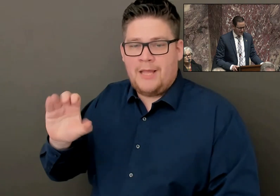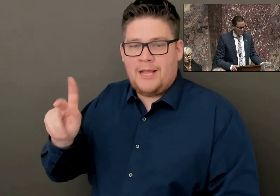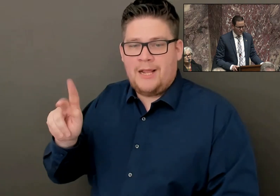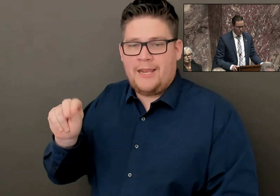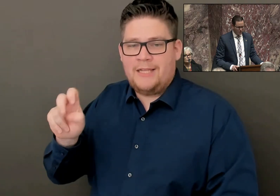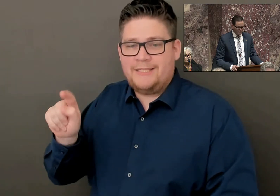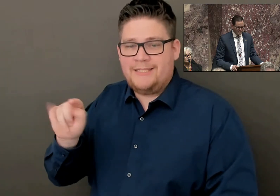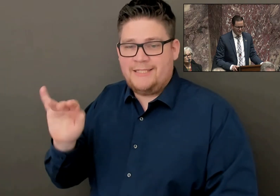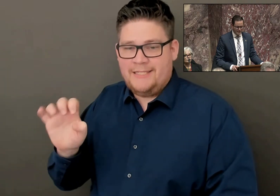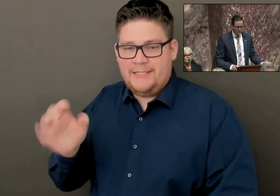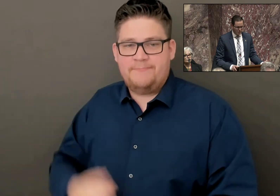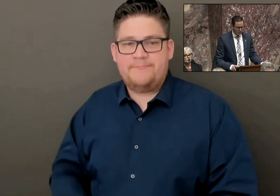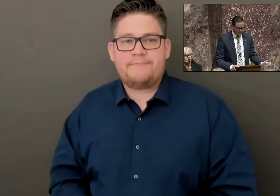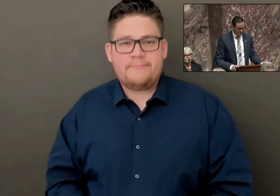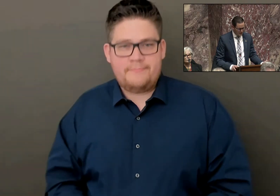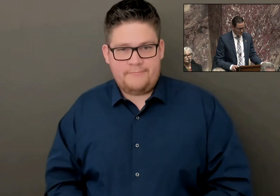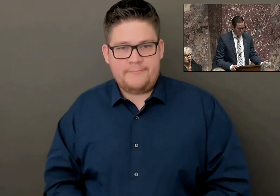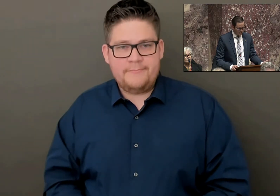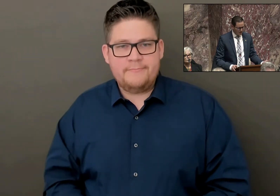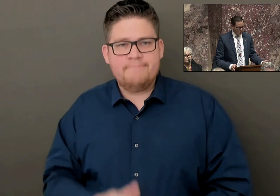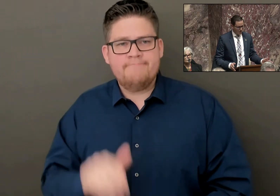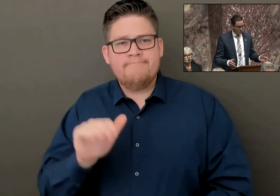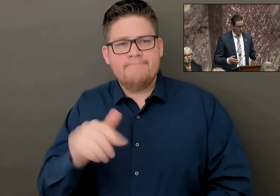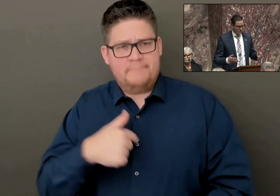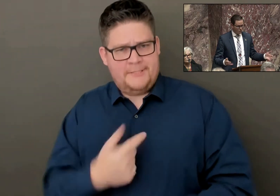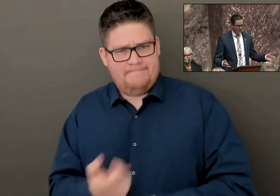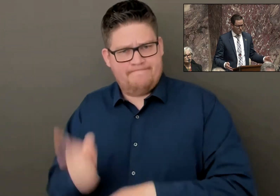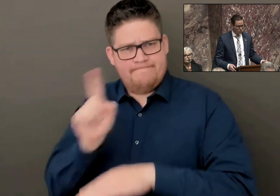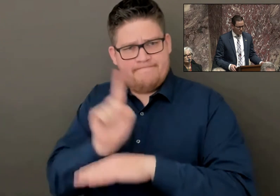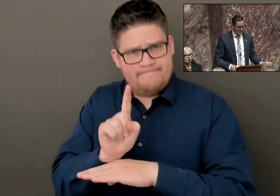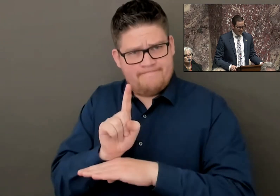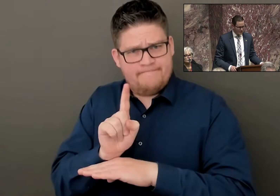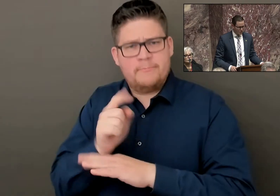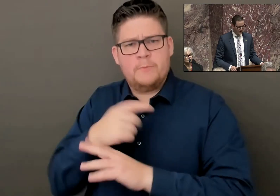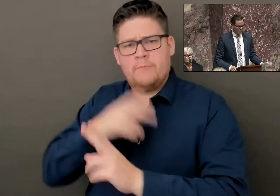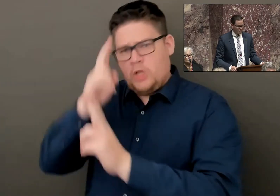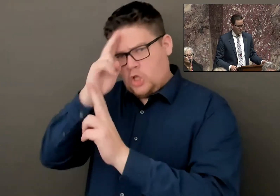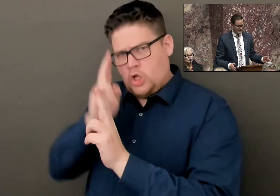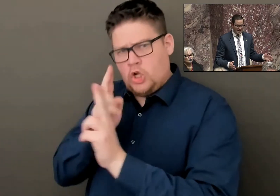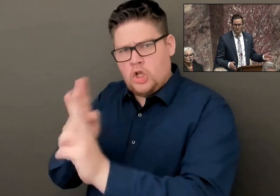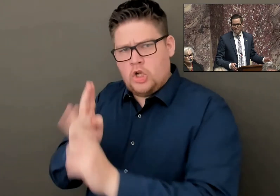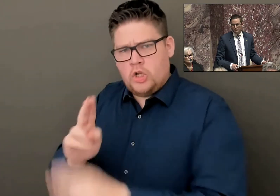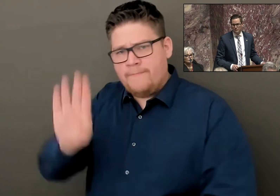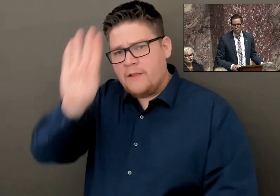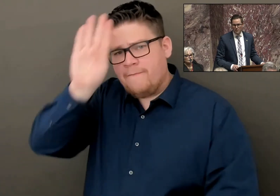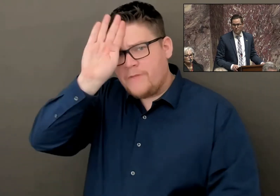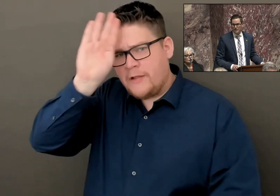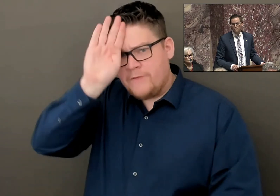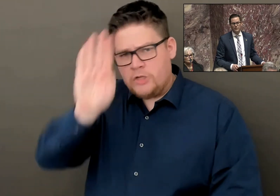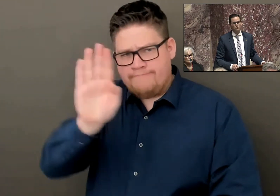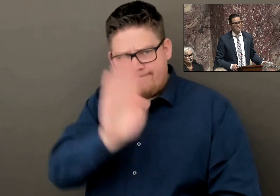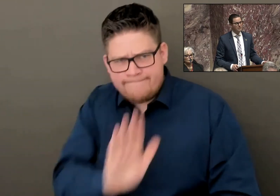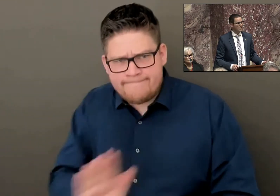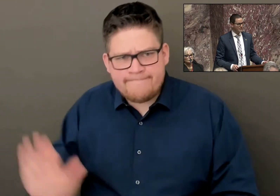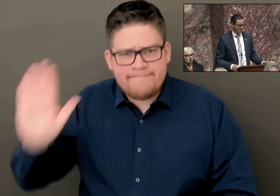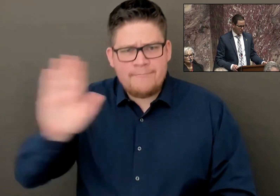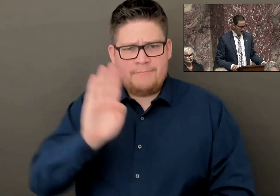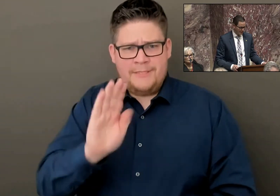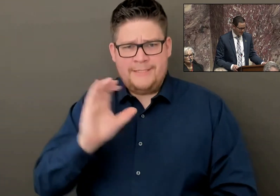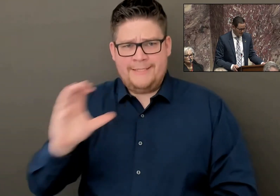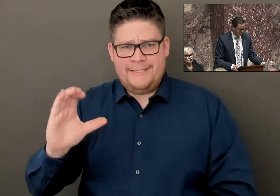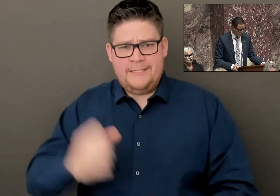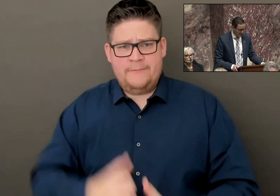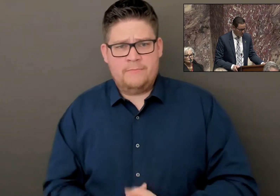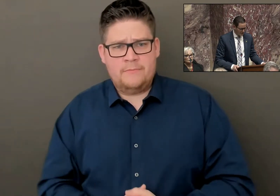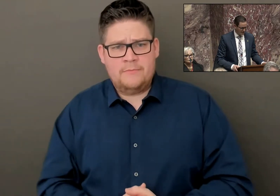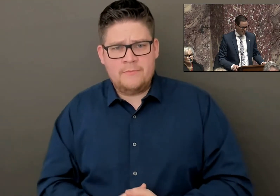on the line for all of us. These British Columbians are the ones who run towards danger to protect people and property when the rest of us are